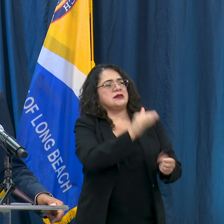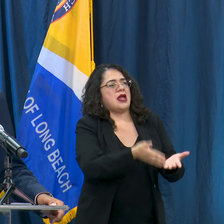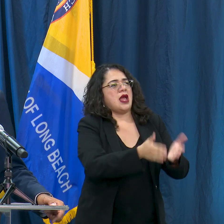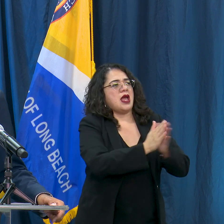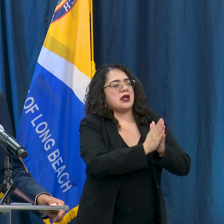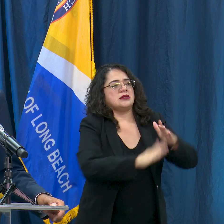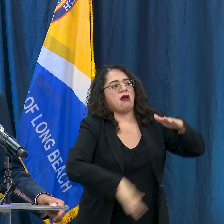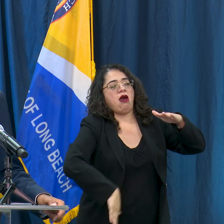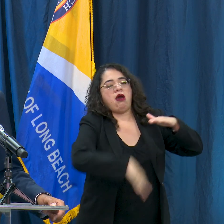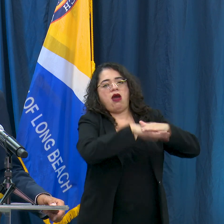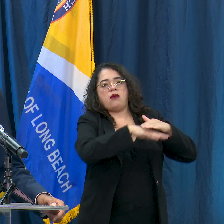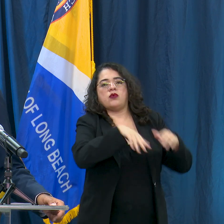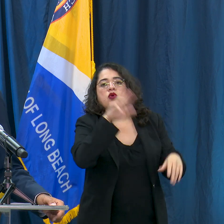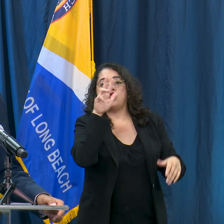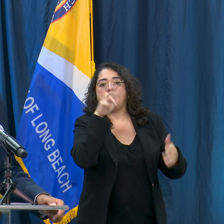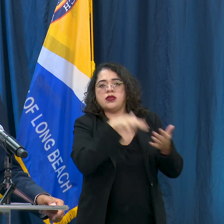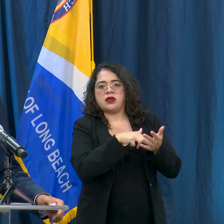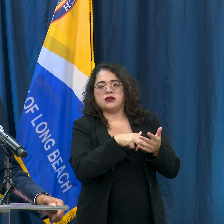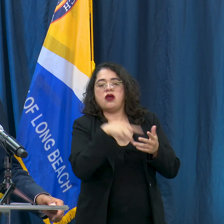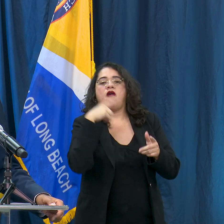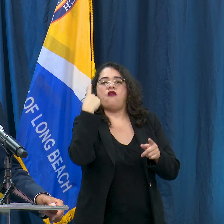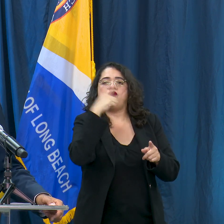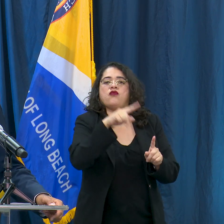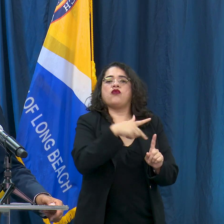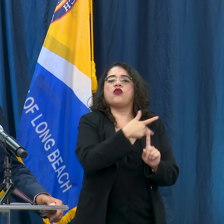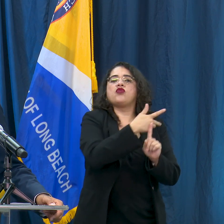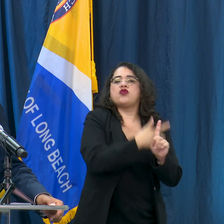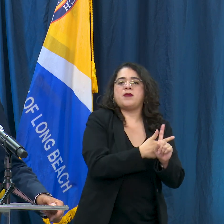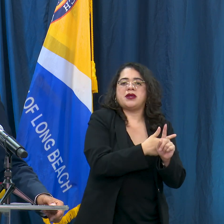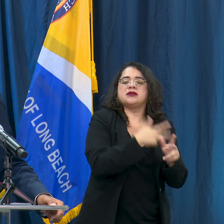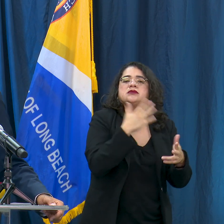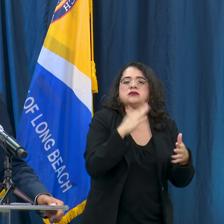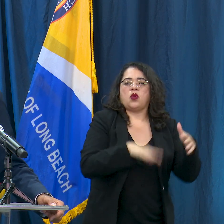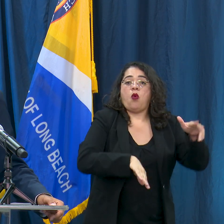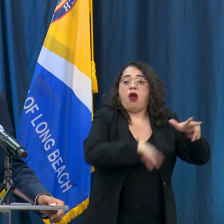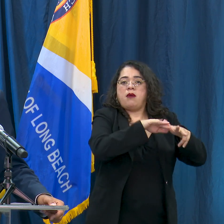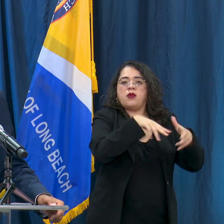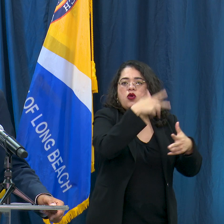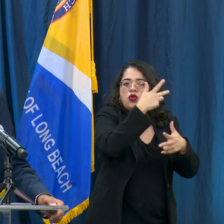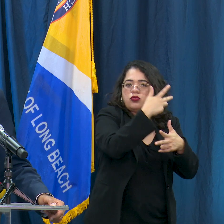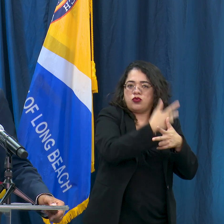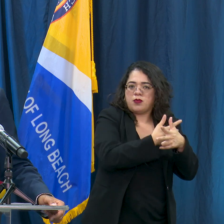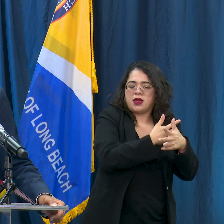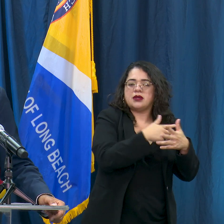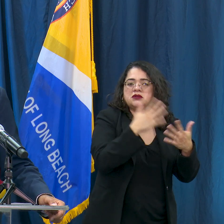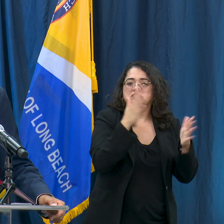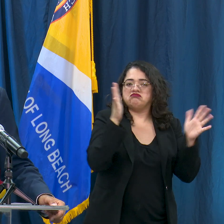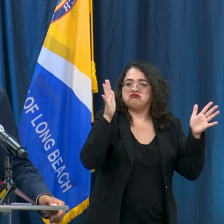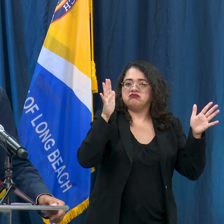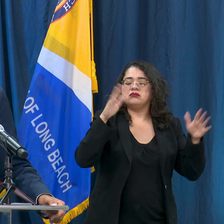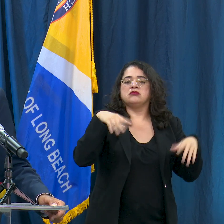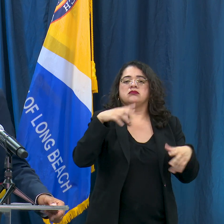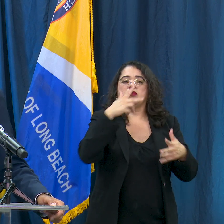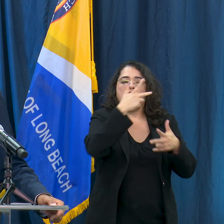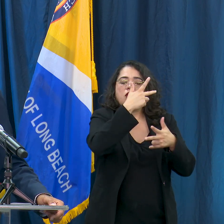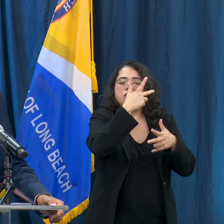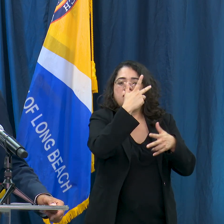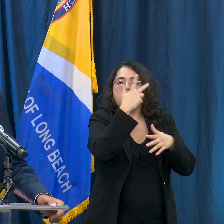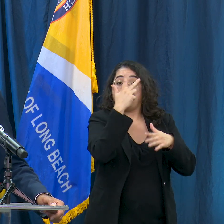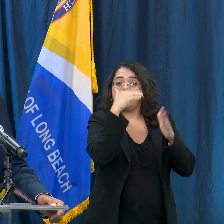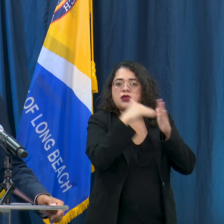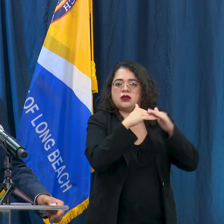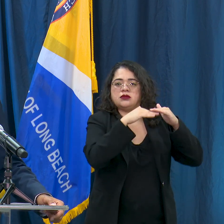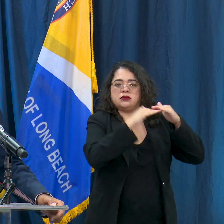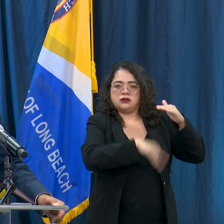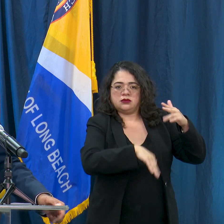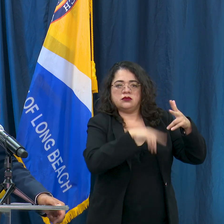are suffering economic hardship because of COVID-19. So if you've been affected by a layoff or a furlough since